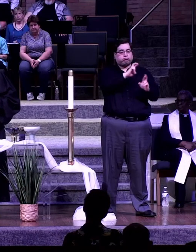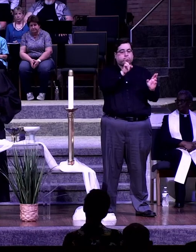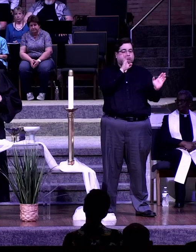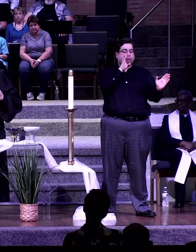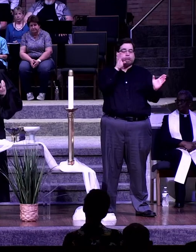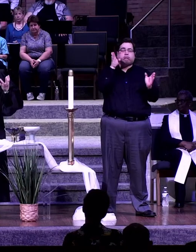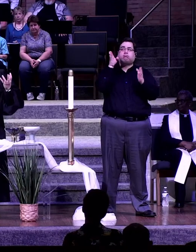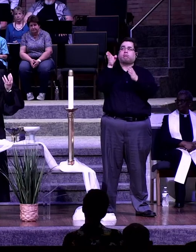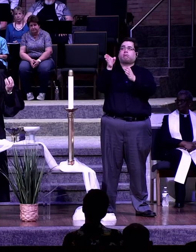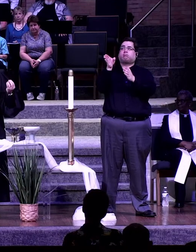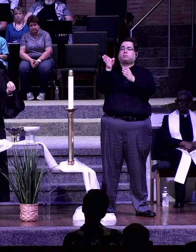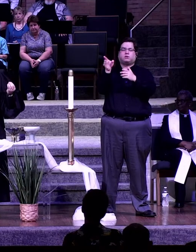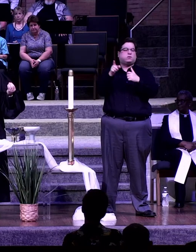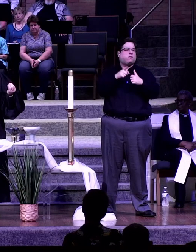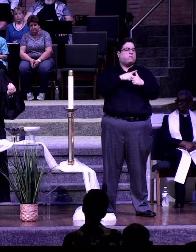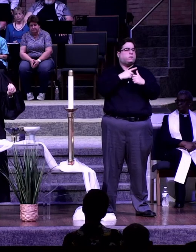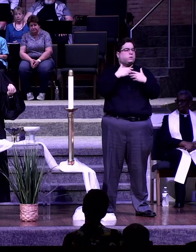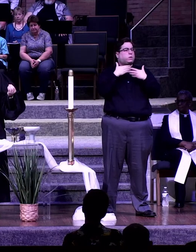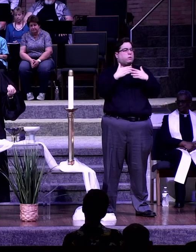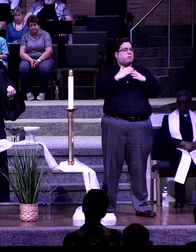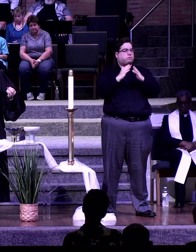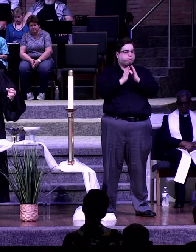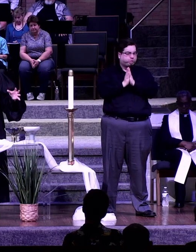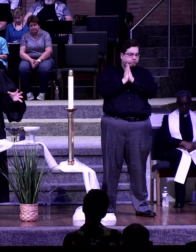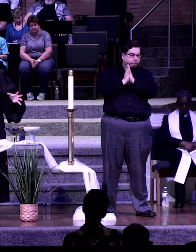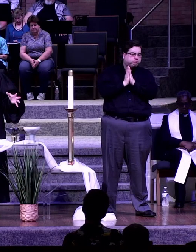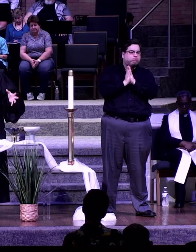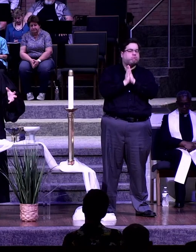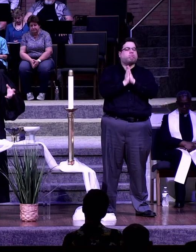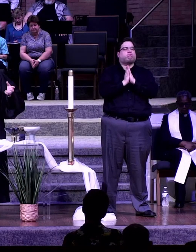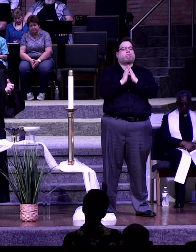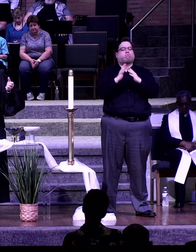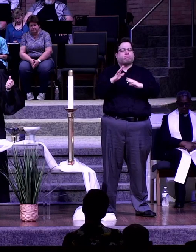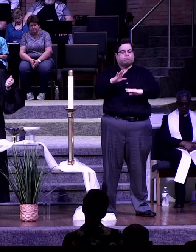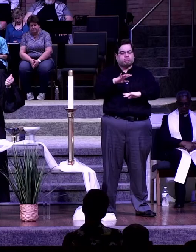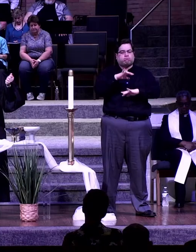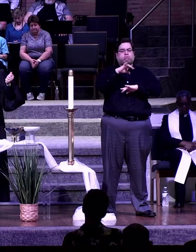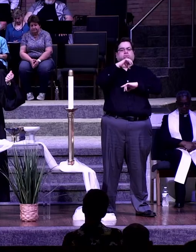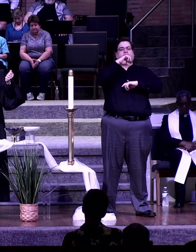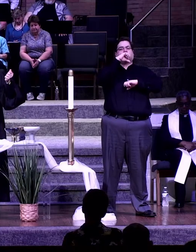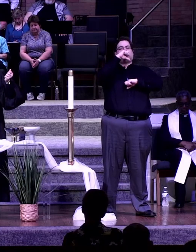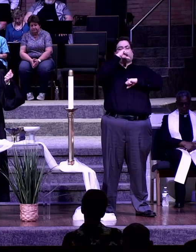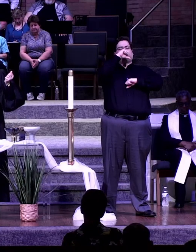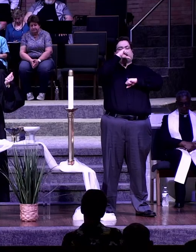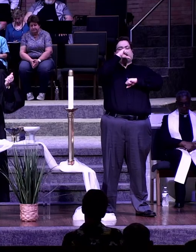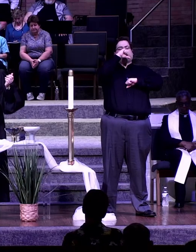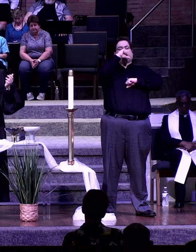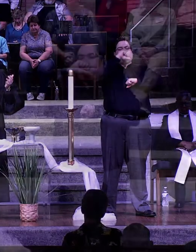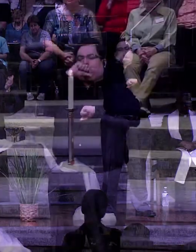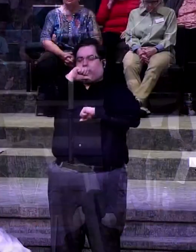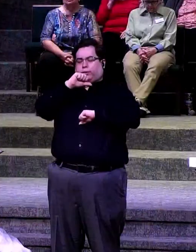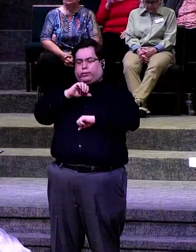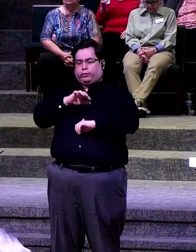us first close our eyes. Take a deep breath in. Let it